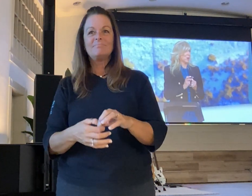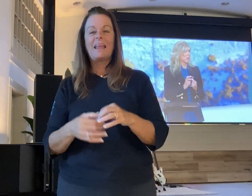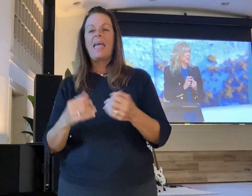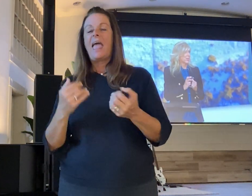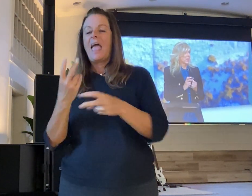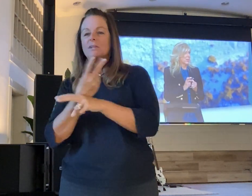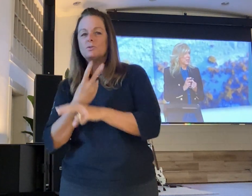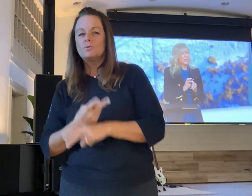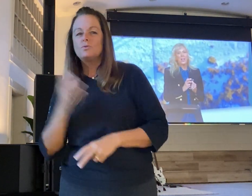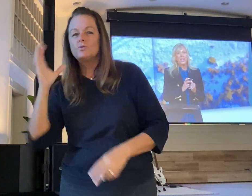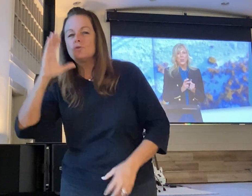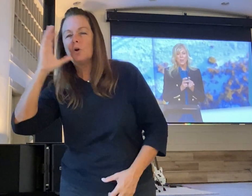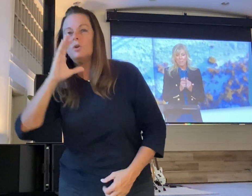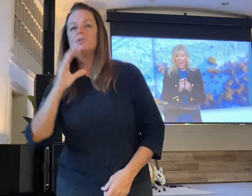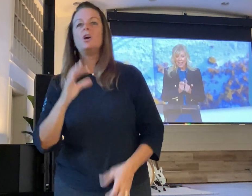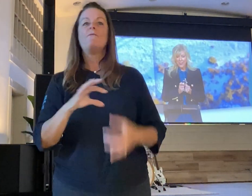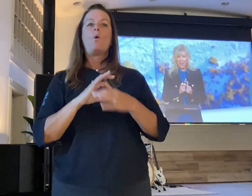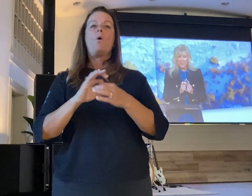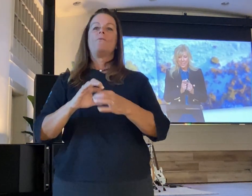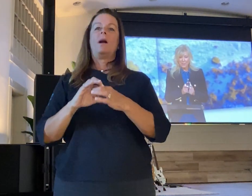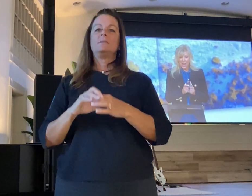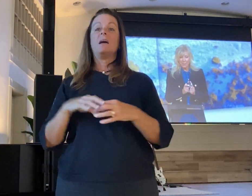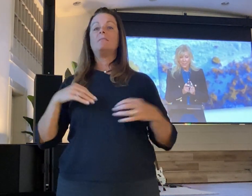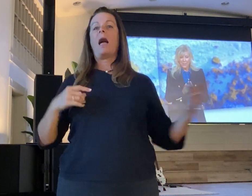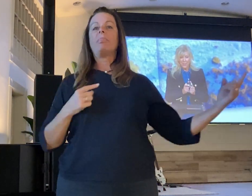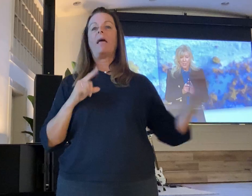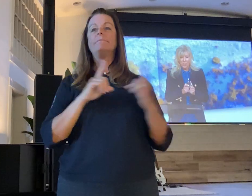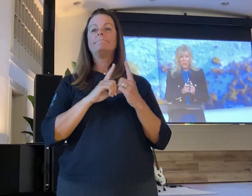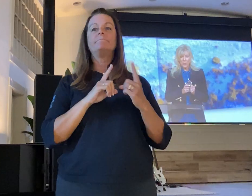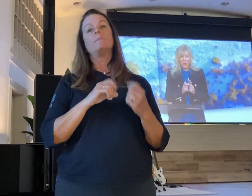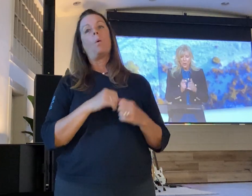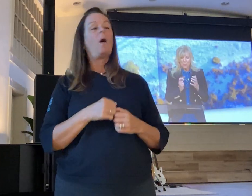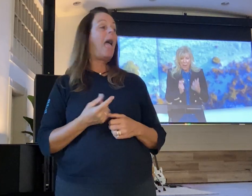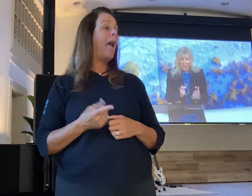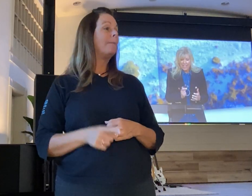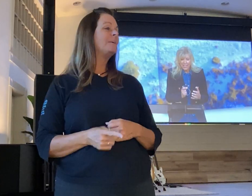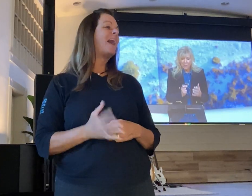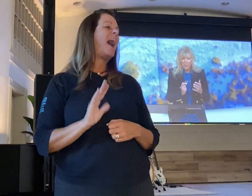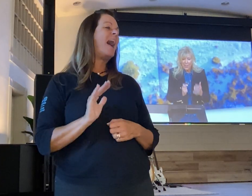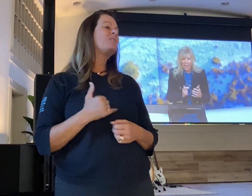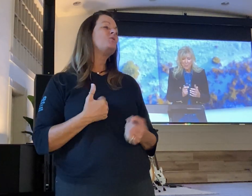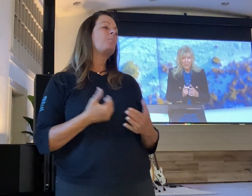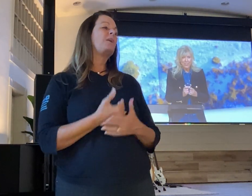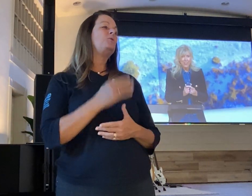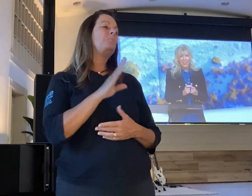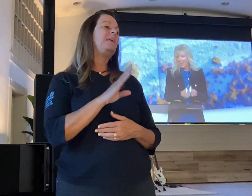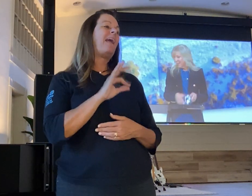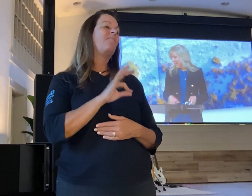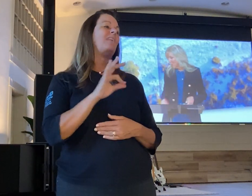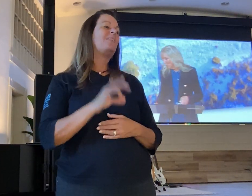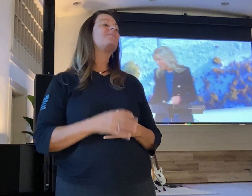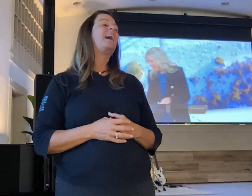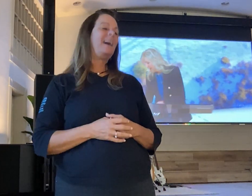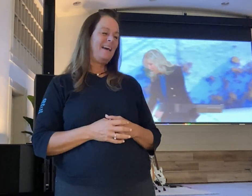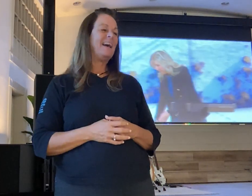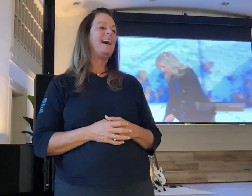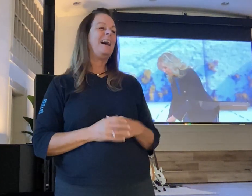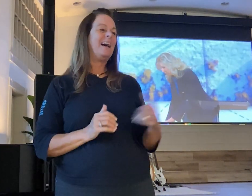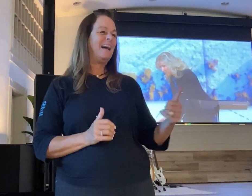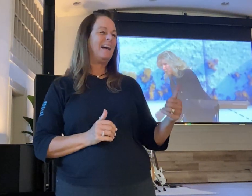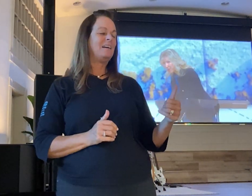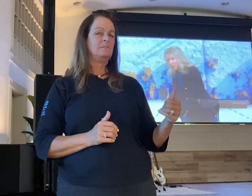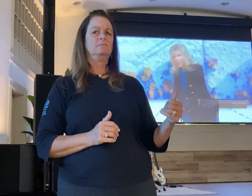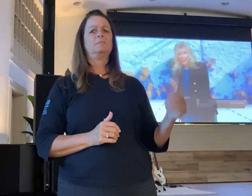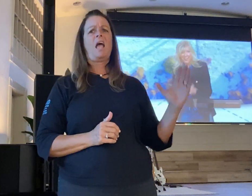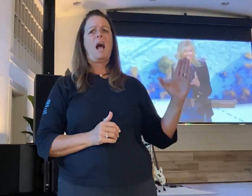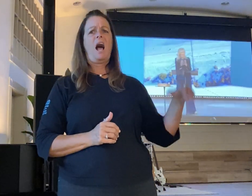they're mined for. That you have to mine for them. And sometimes when you're mining for diamonds, they don't look like